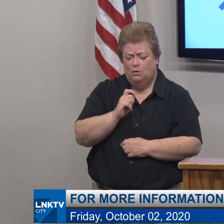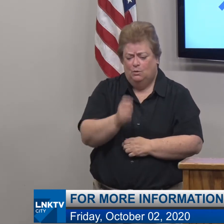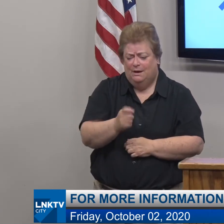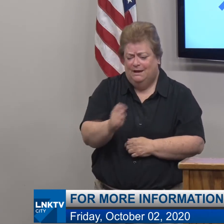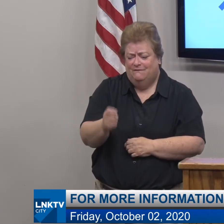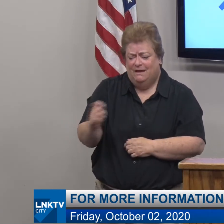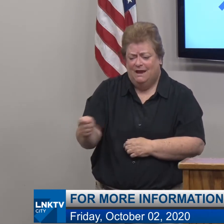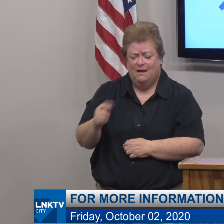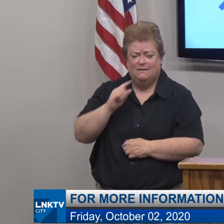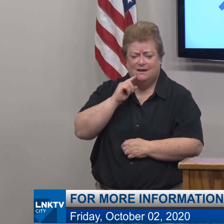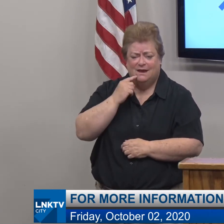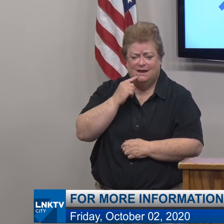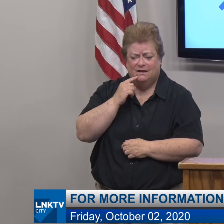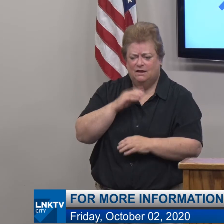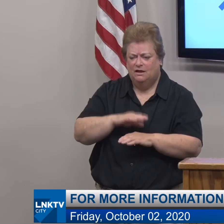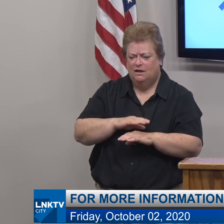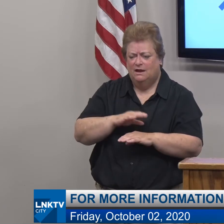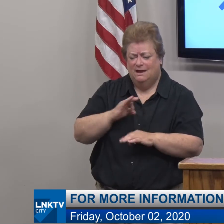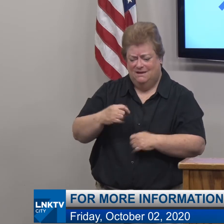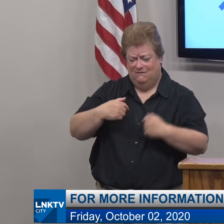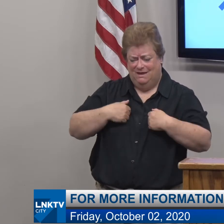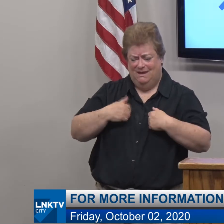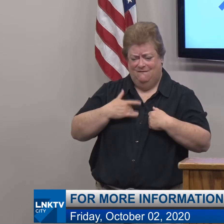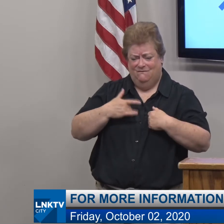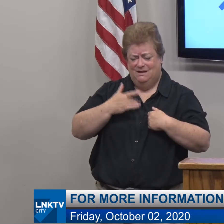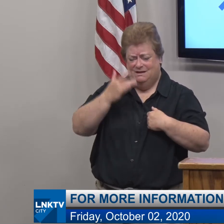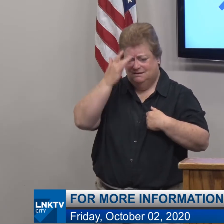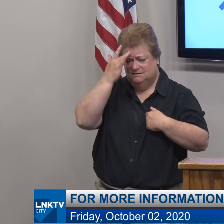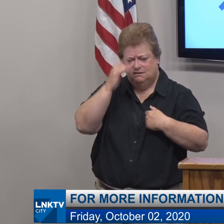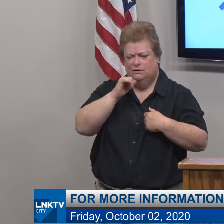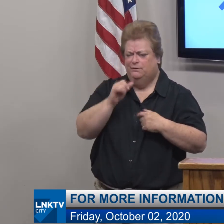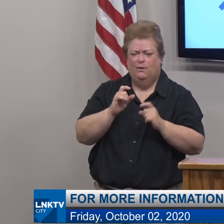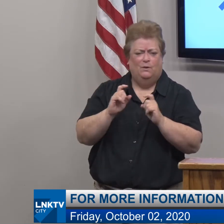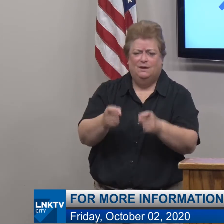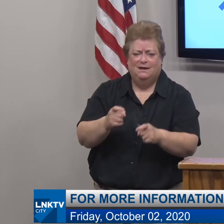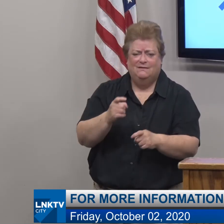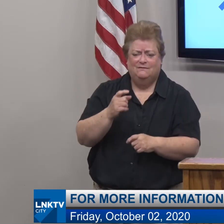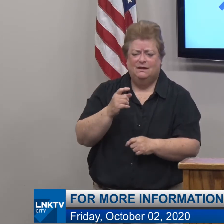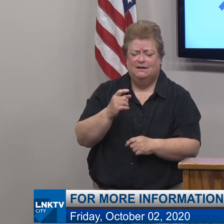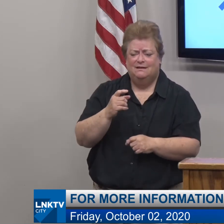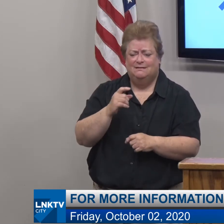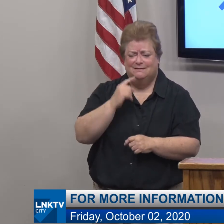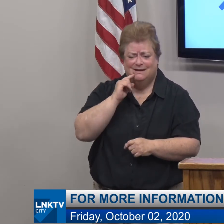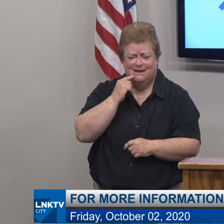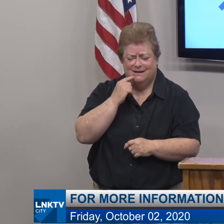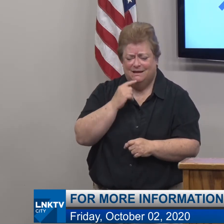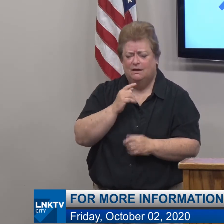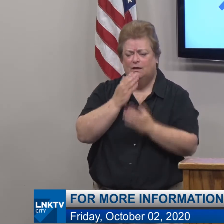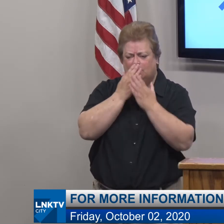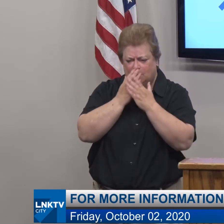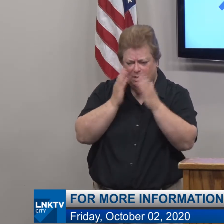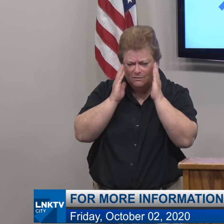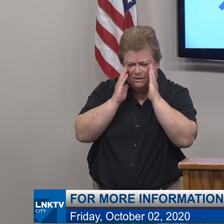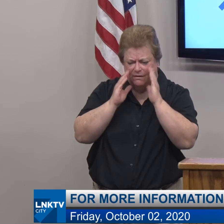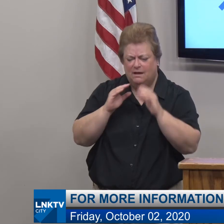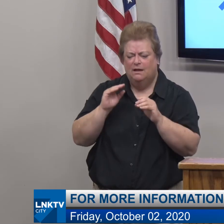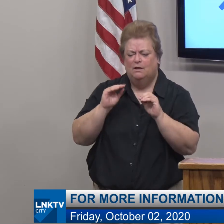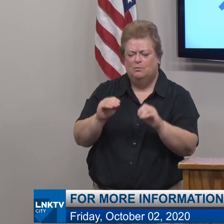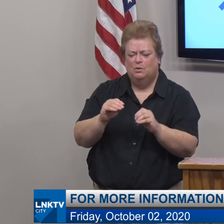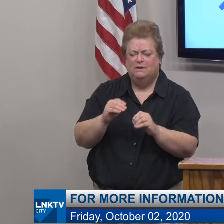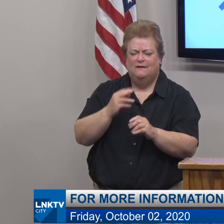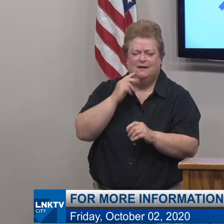not hand out candy if you're feeling sick. Wear a mask covering your nose and mouth. Put the treats in prepackaged